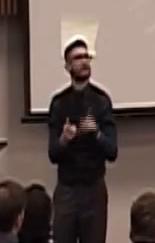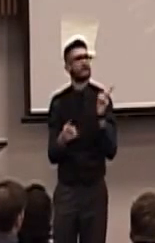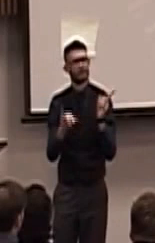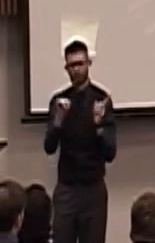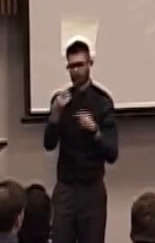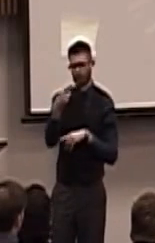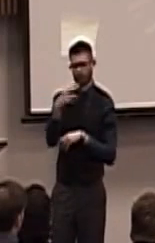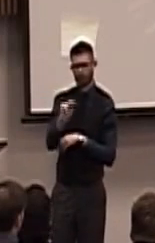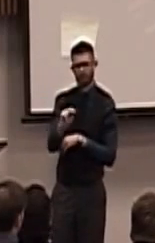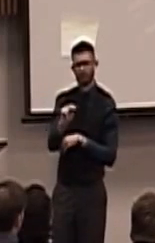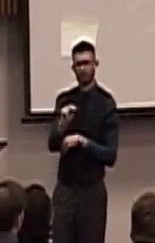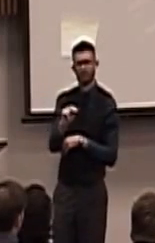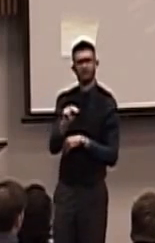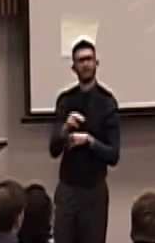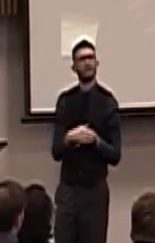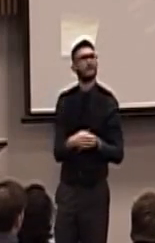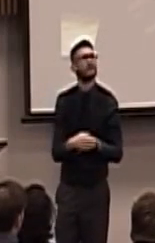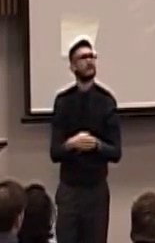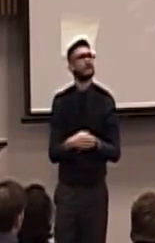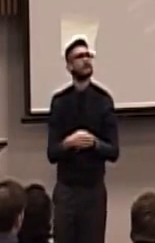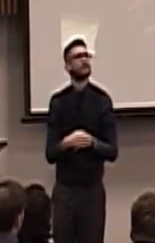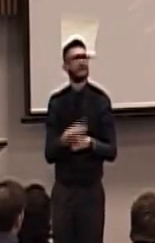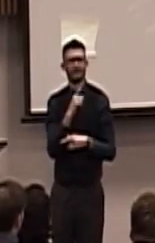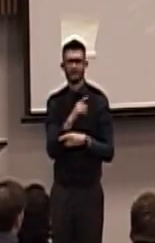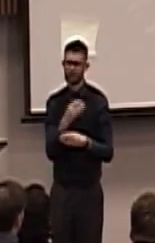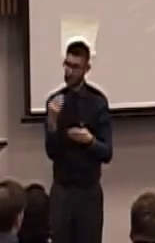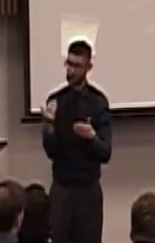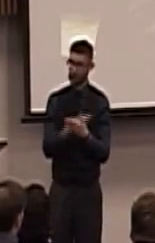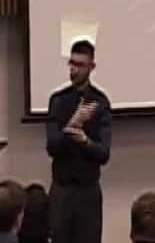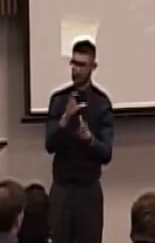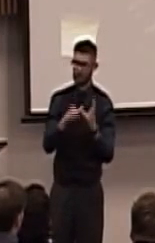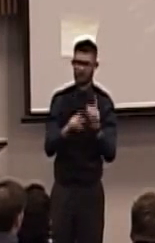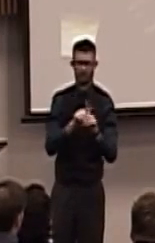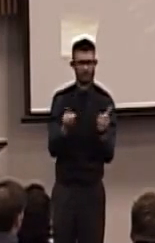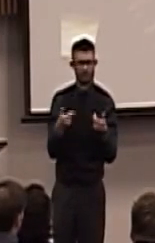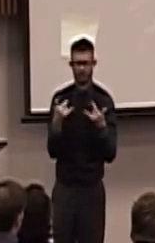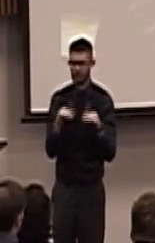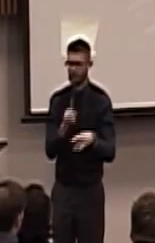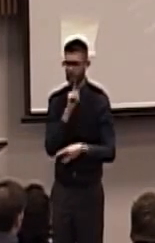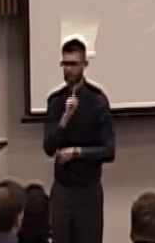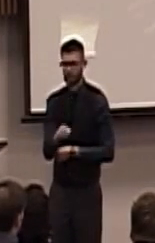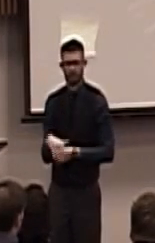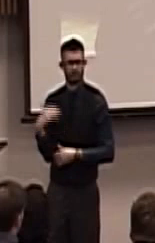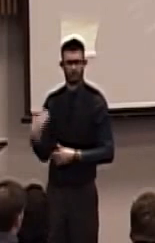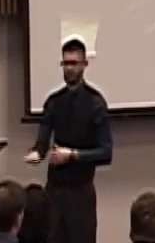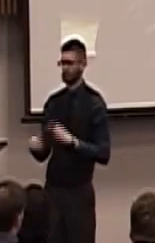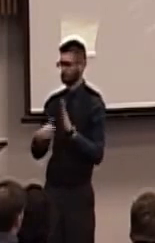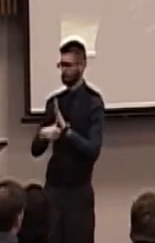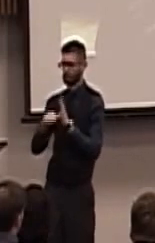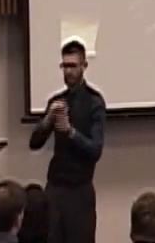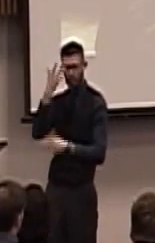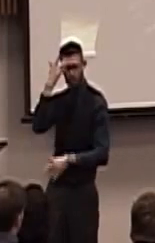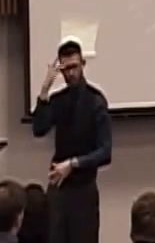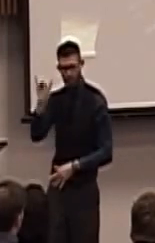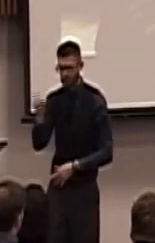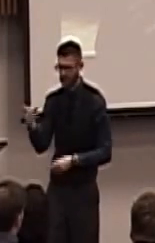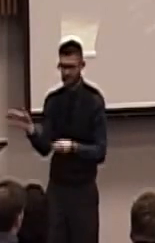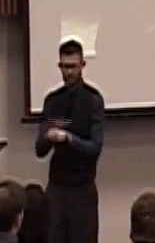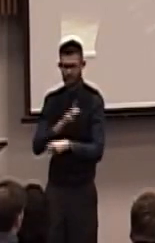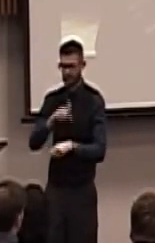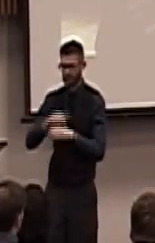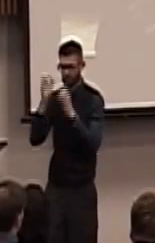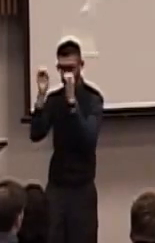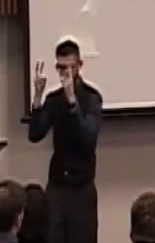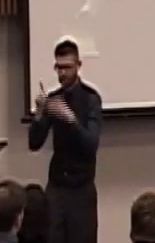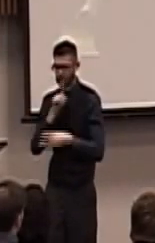well, much newer convert, but wow, he is a full-time evangelist and just an excellent